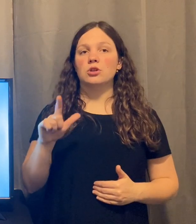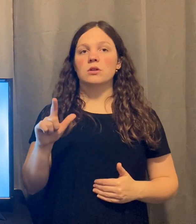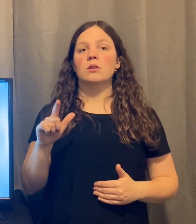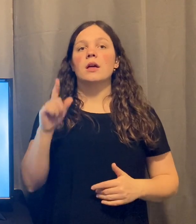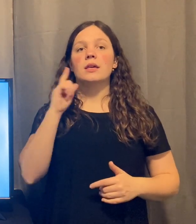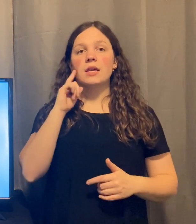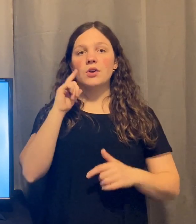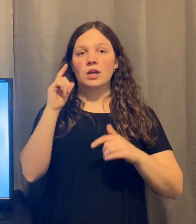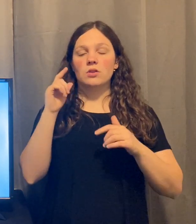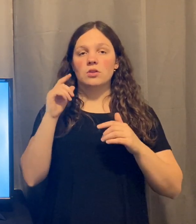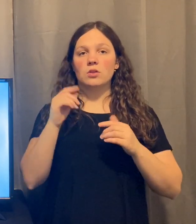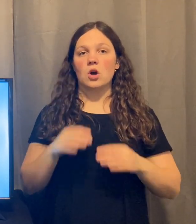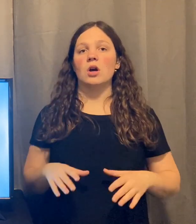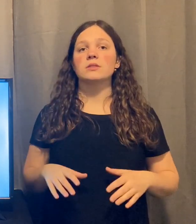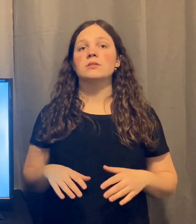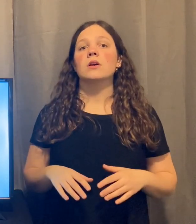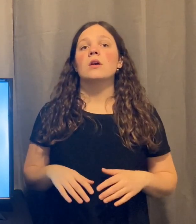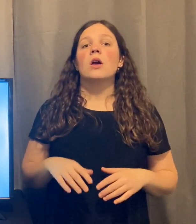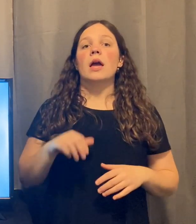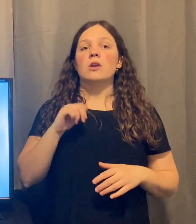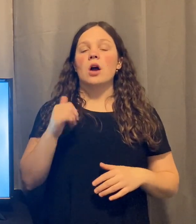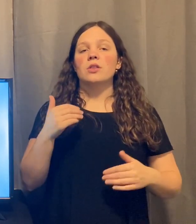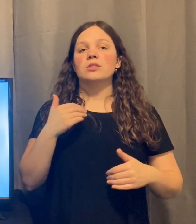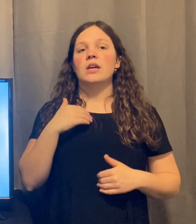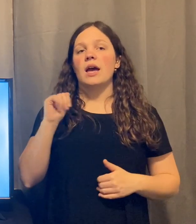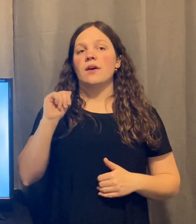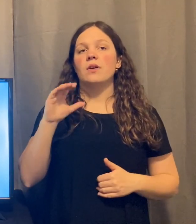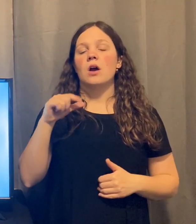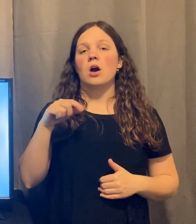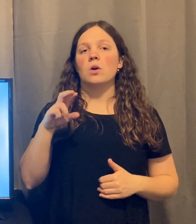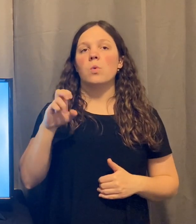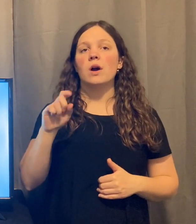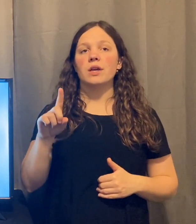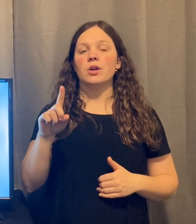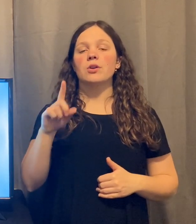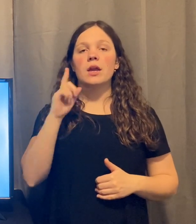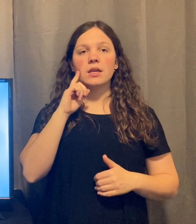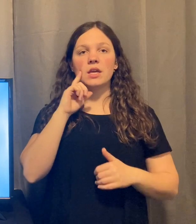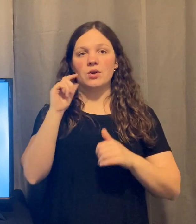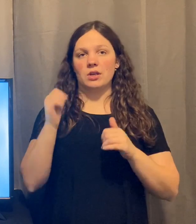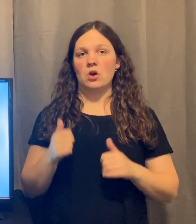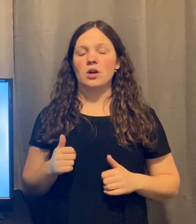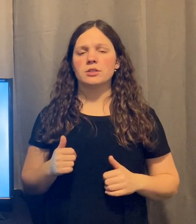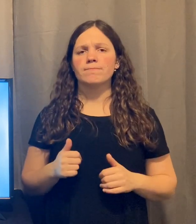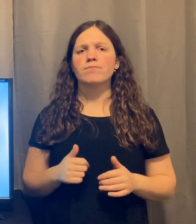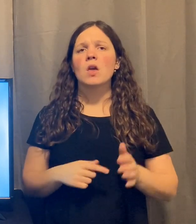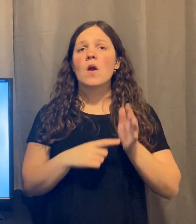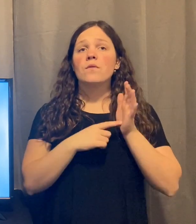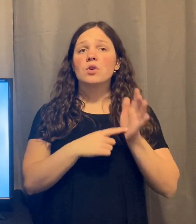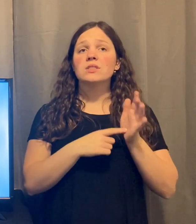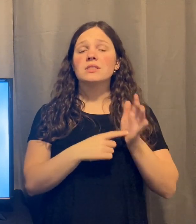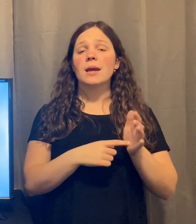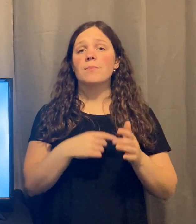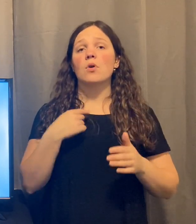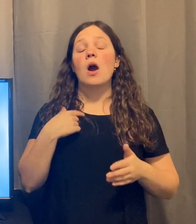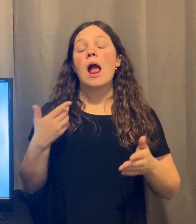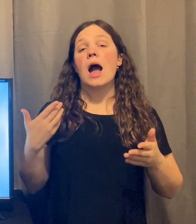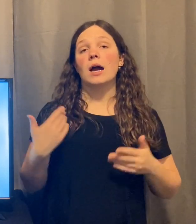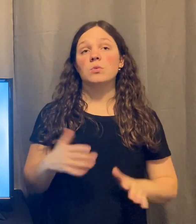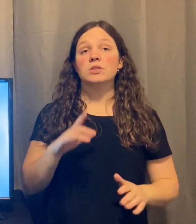congenital hearing loss and others have acquired hearing loss. For example, I was